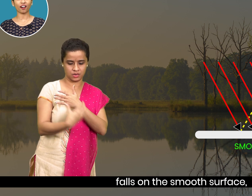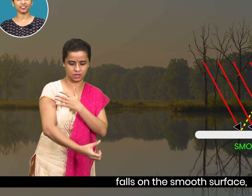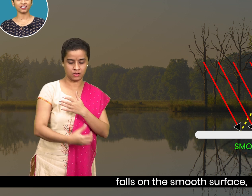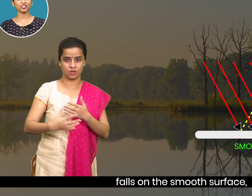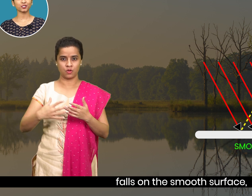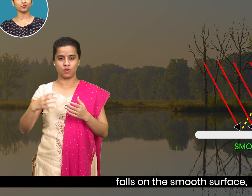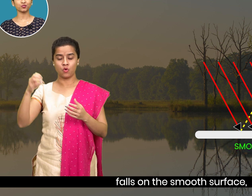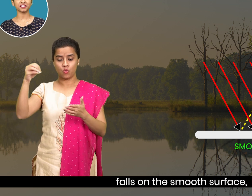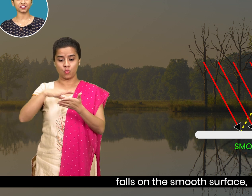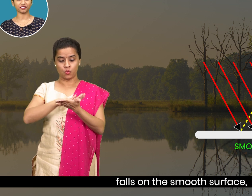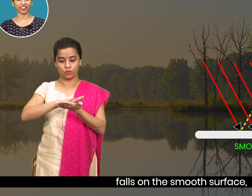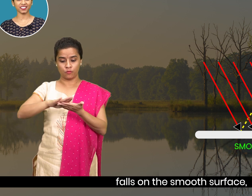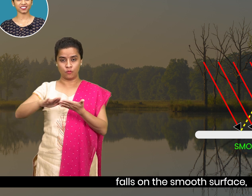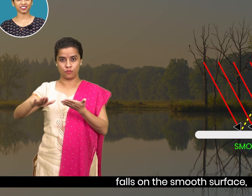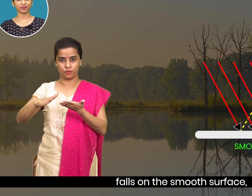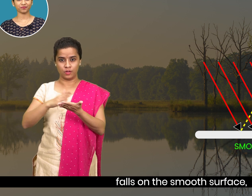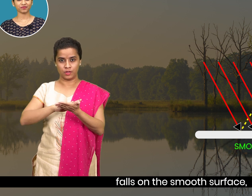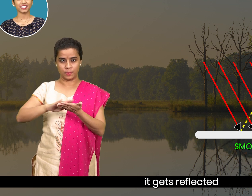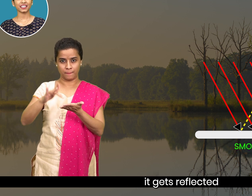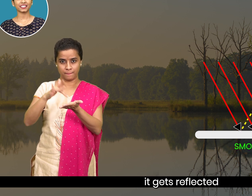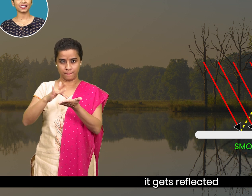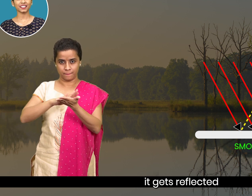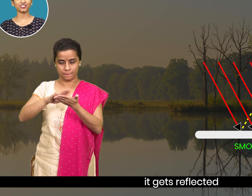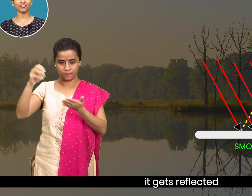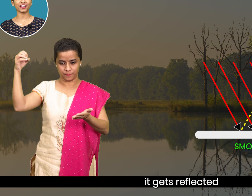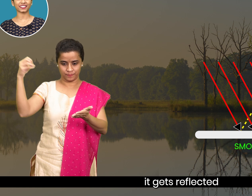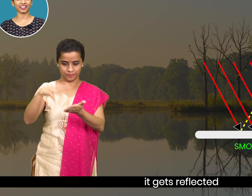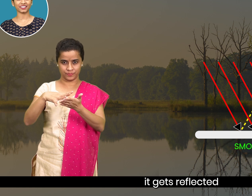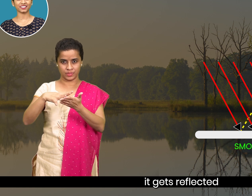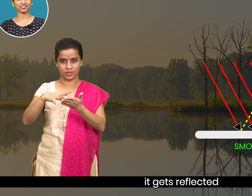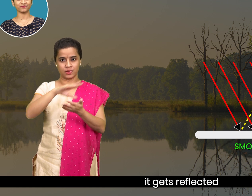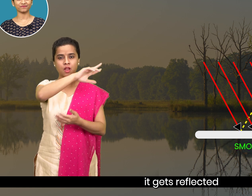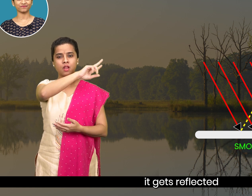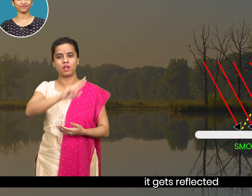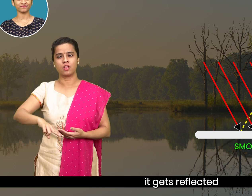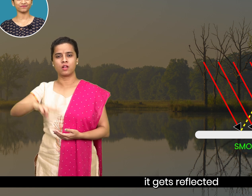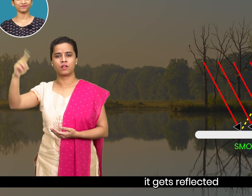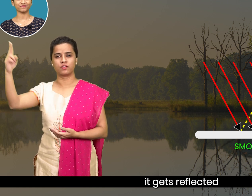falls on a smooth surface, it gets reflected.